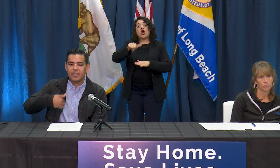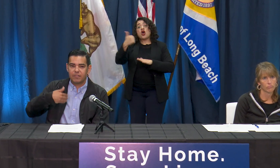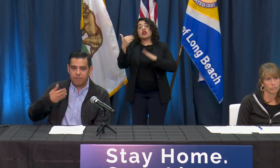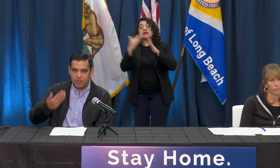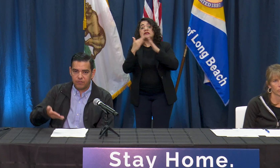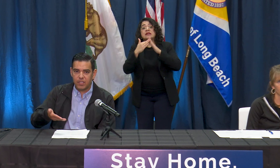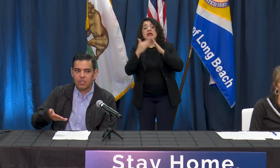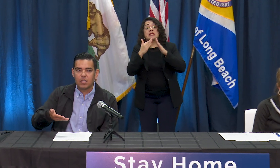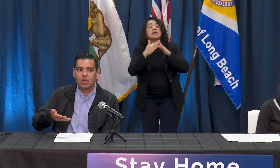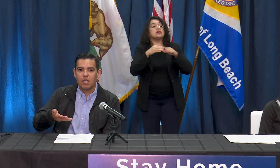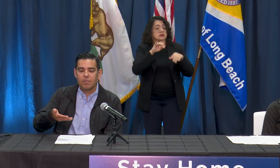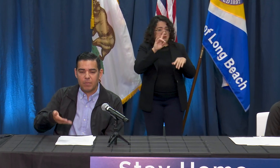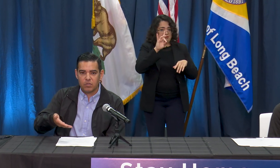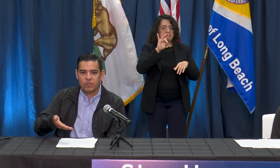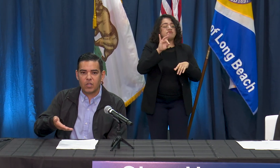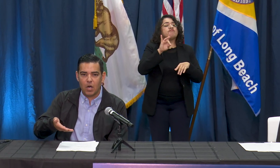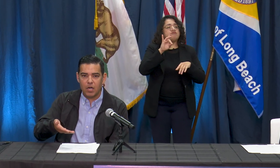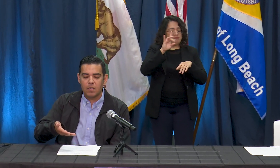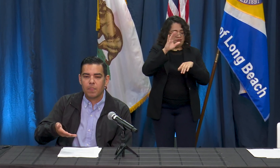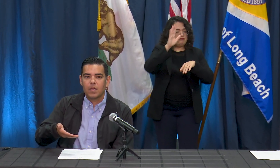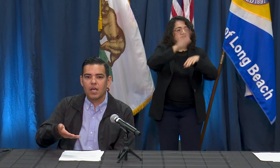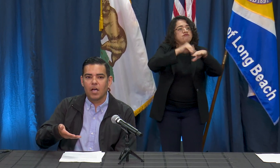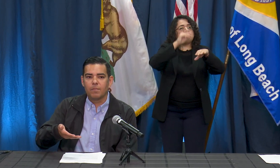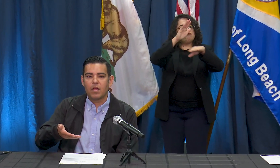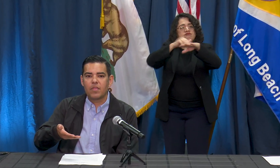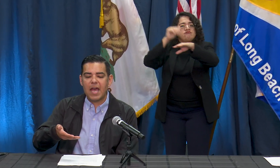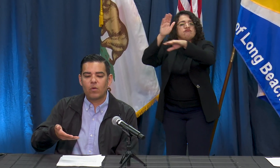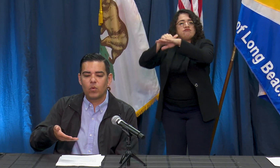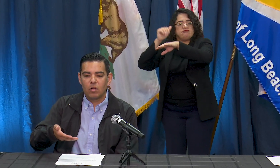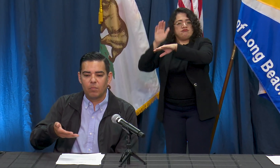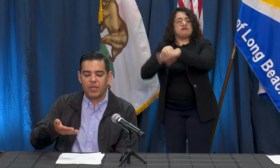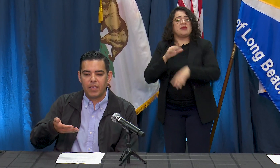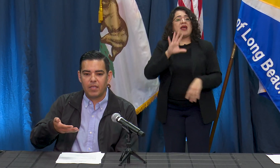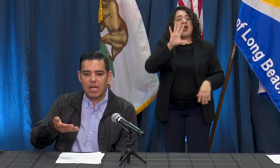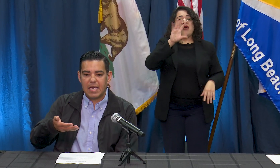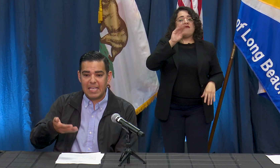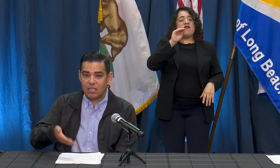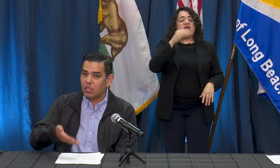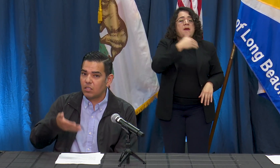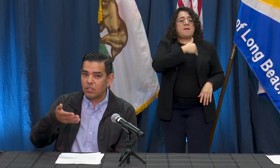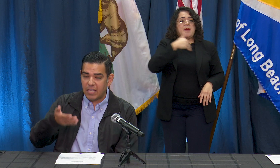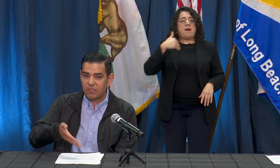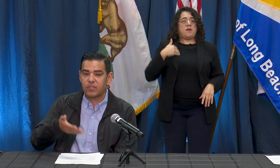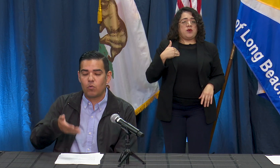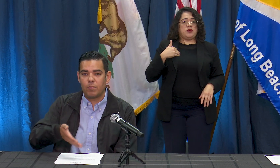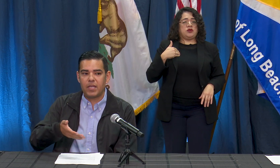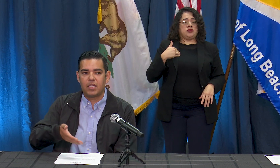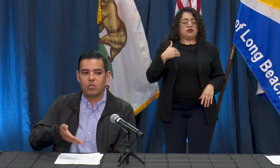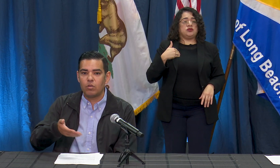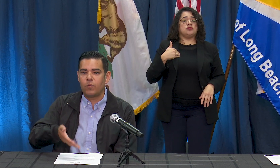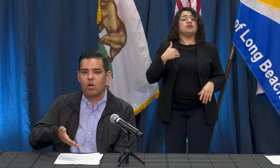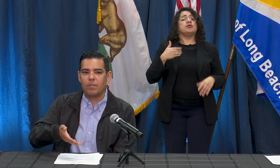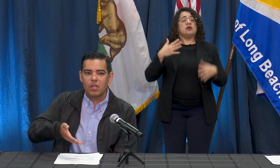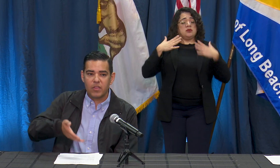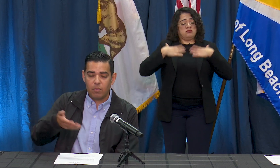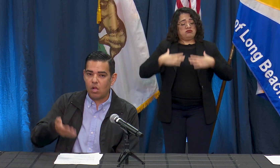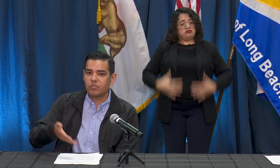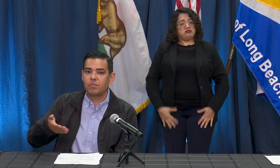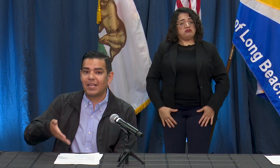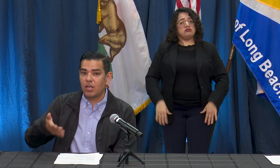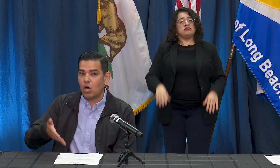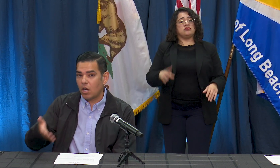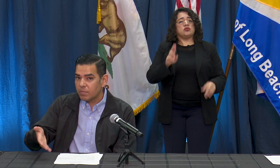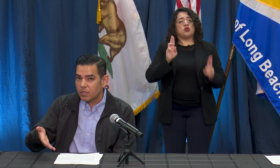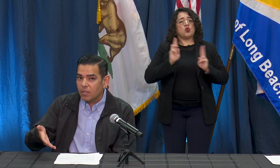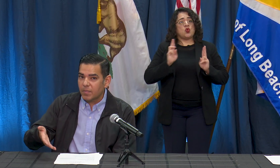California. It's 50 members of the Guard that will be yes, they will be in uniform. They will